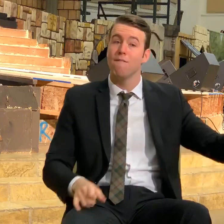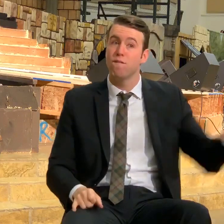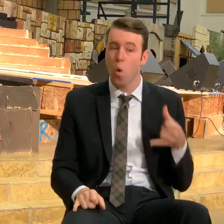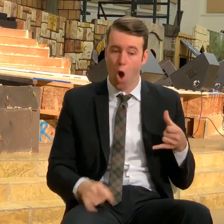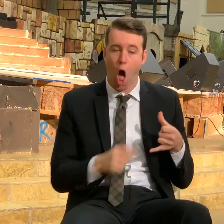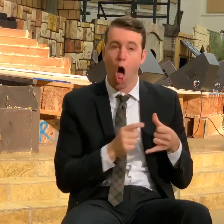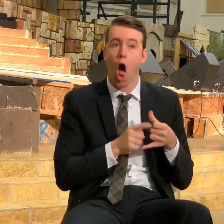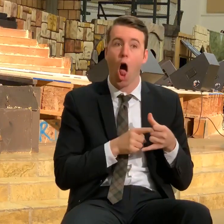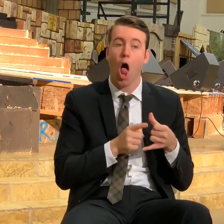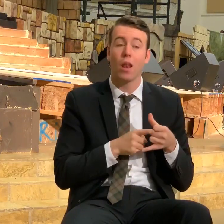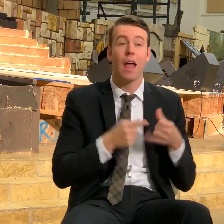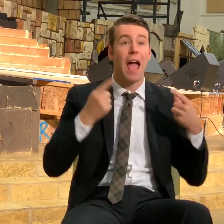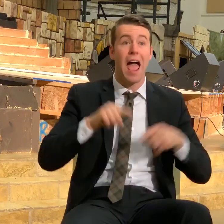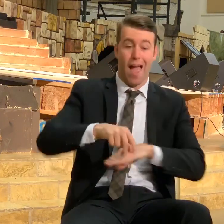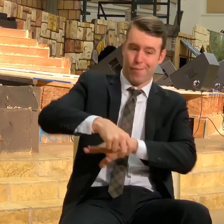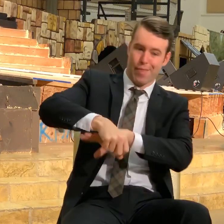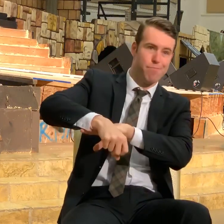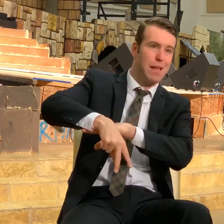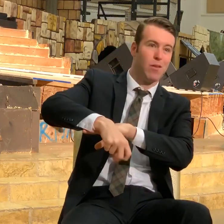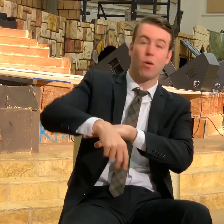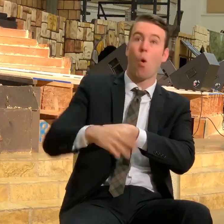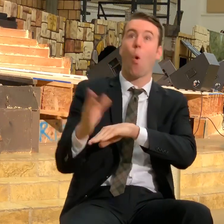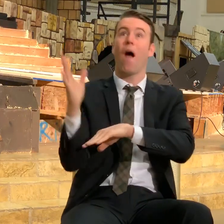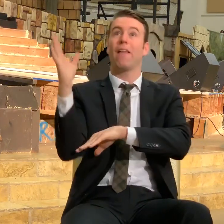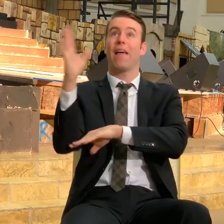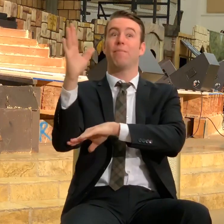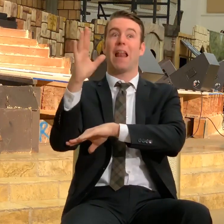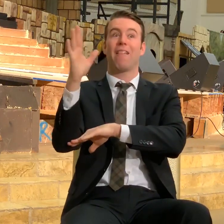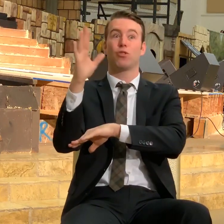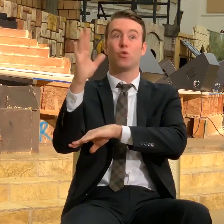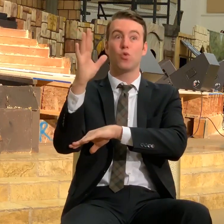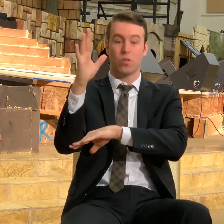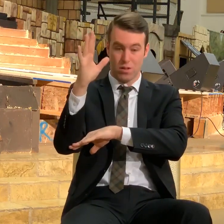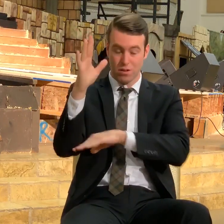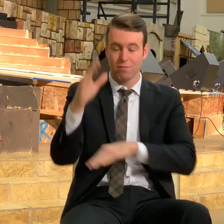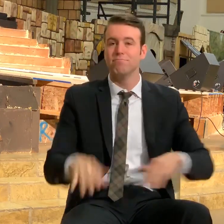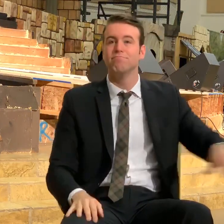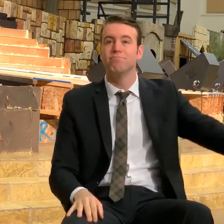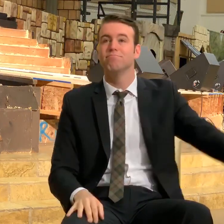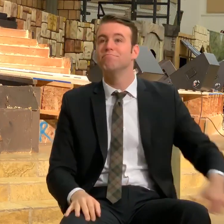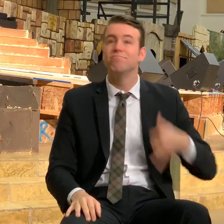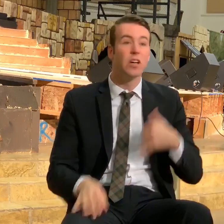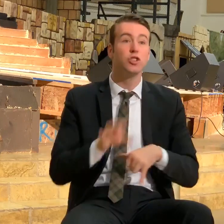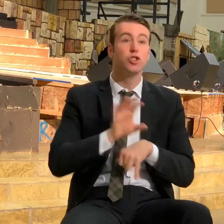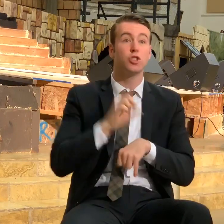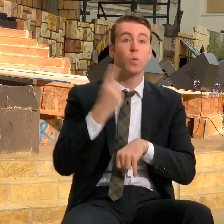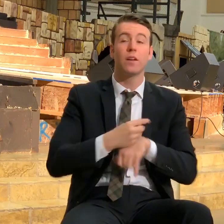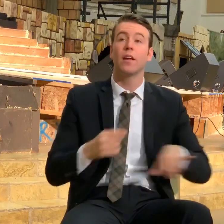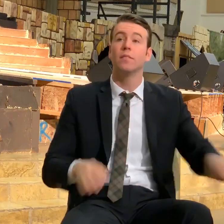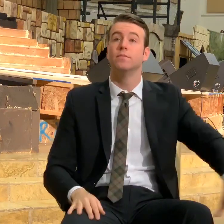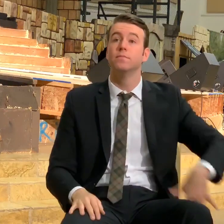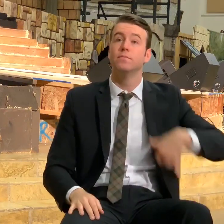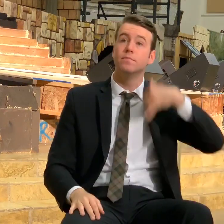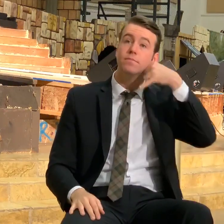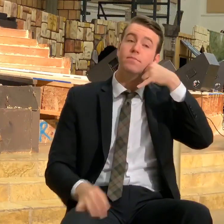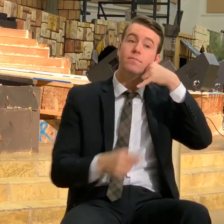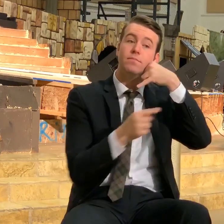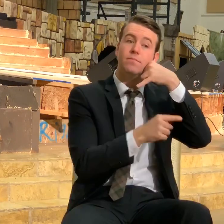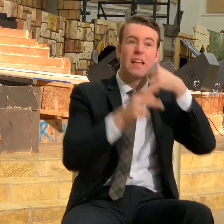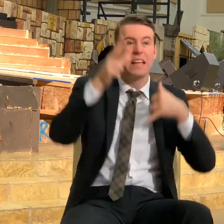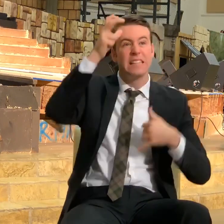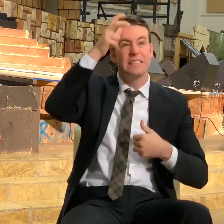calls in the middle of the afternoon and answered the phone at the church one day, and on the other end was